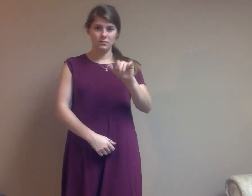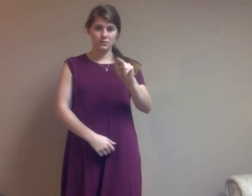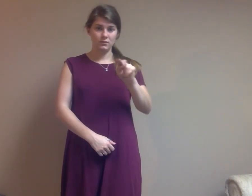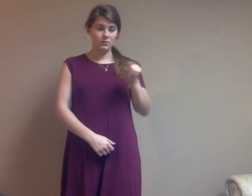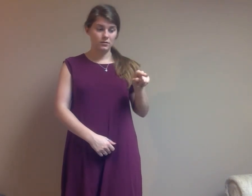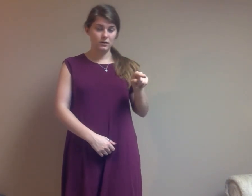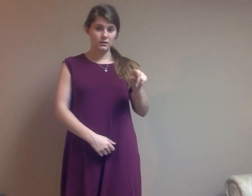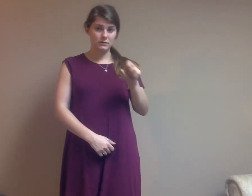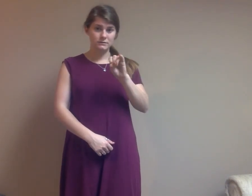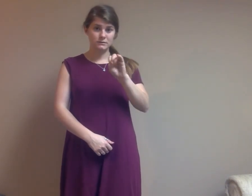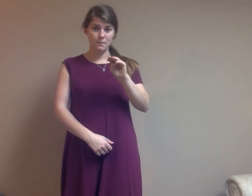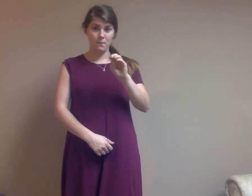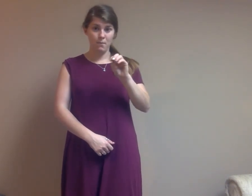continue their new lives as boarders.